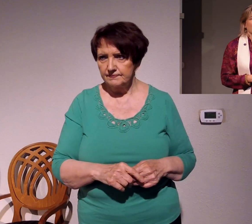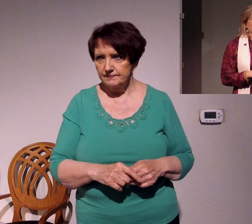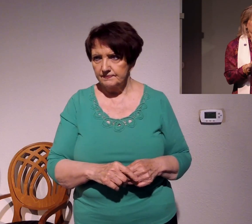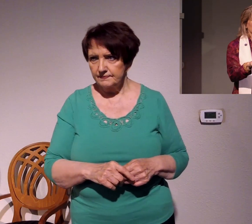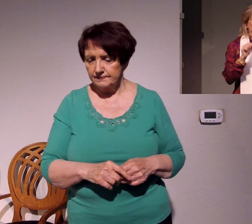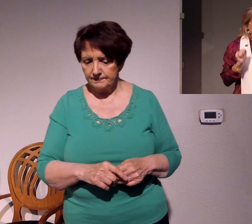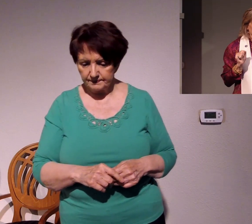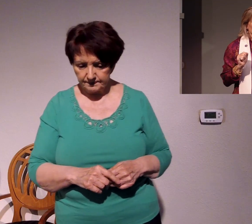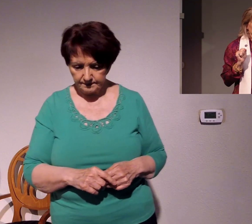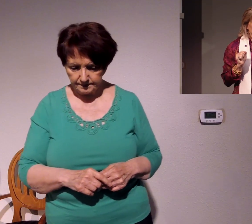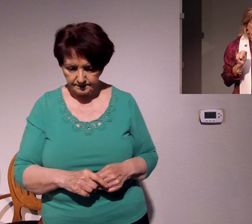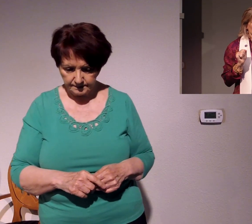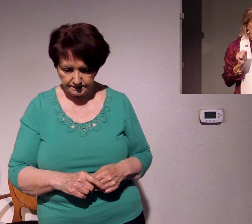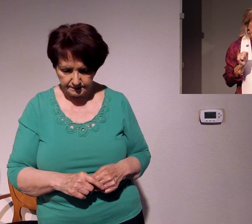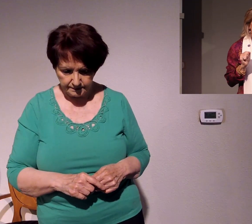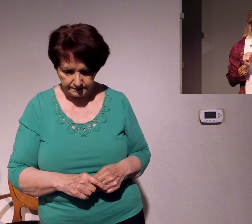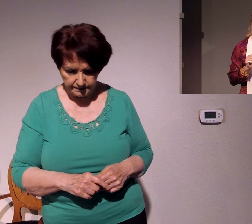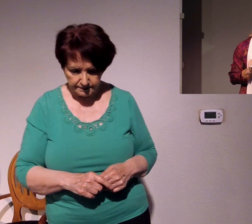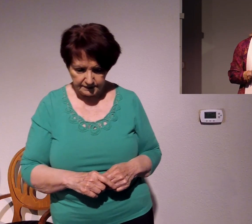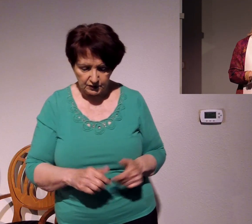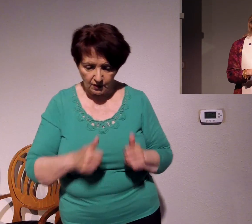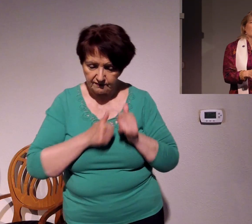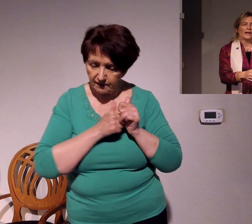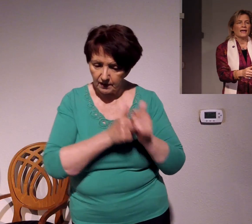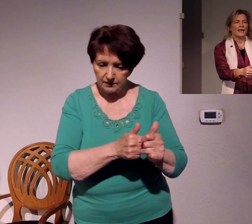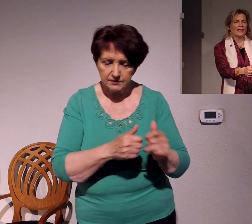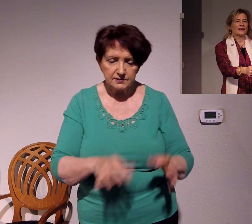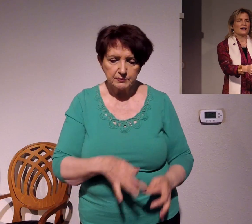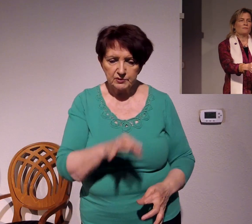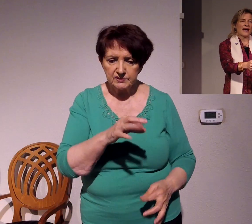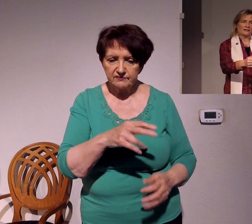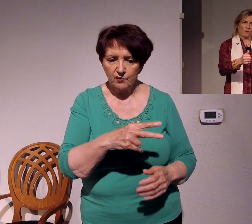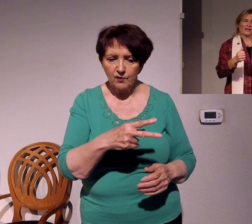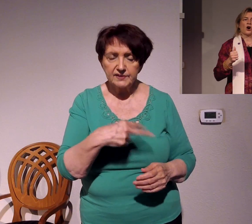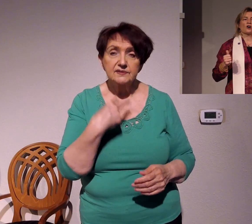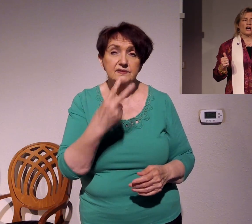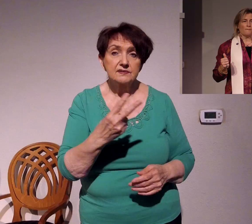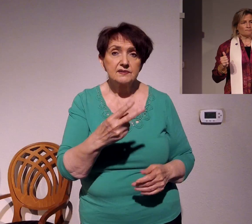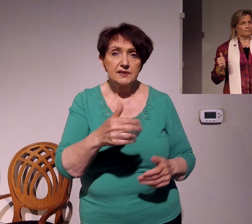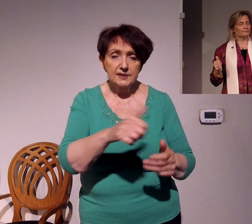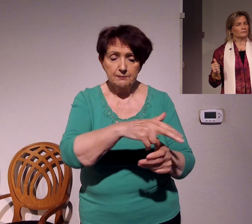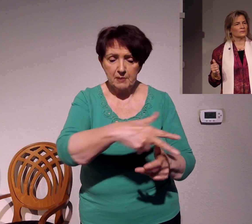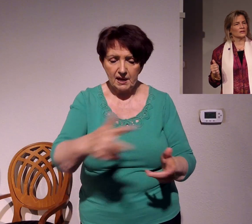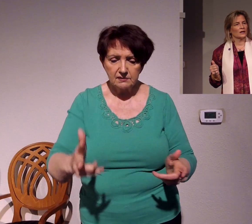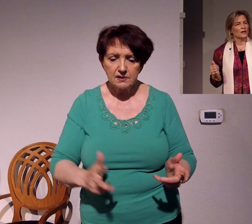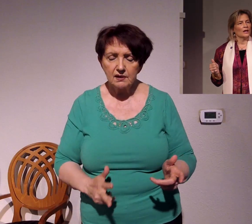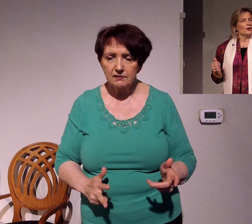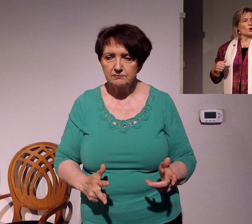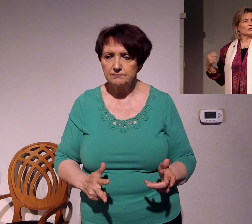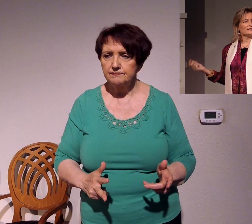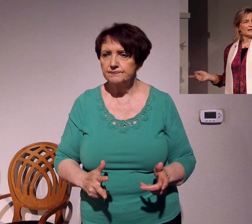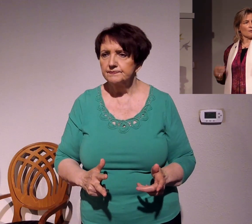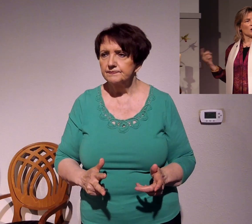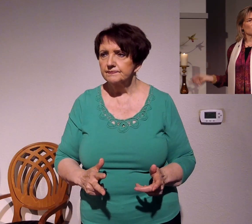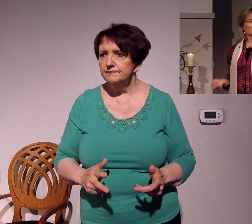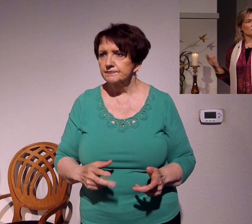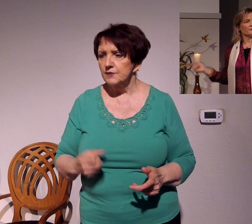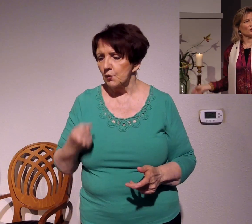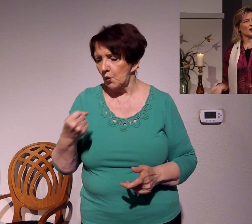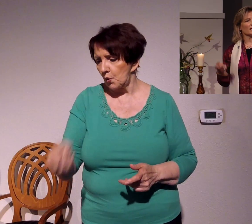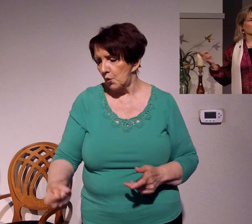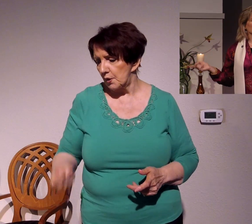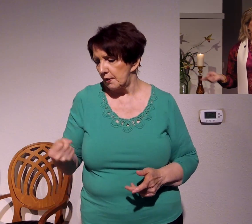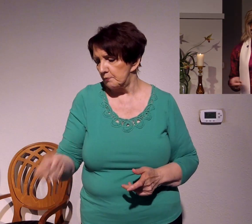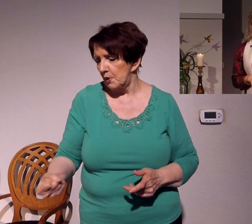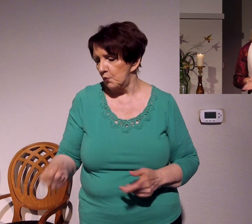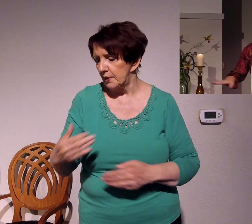me. And I followed Spirit's voice. And I backed my car up, rolling down my window